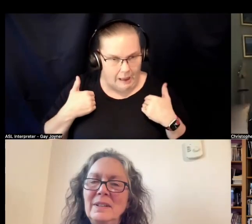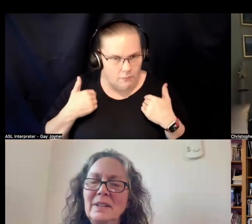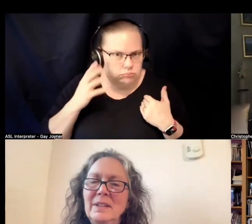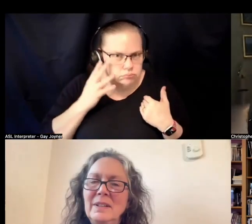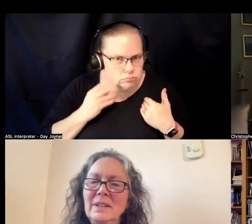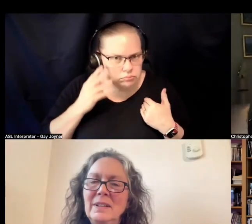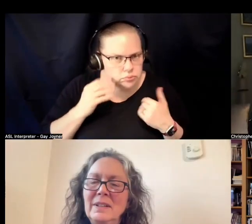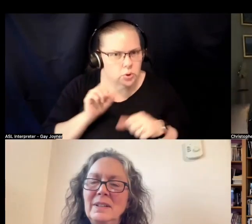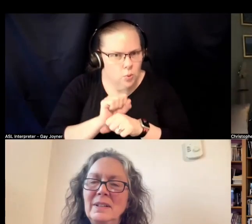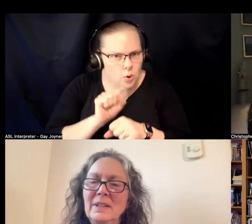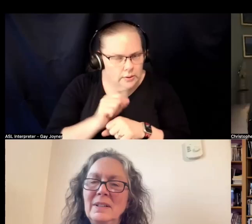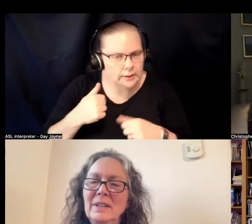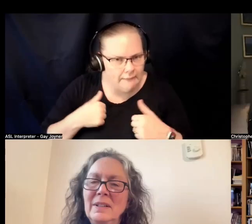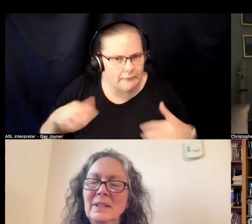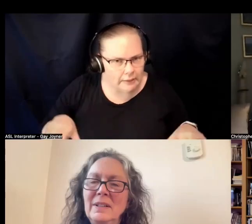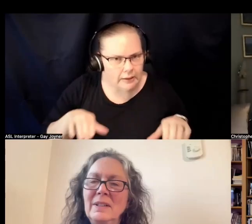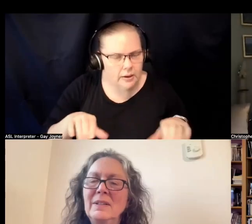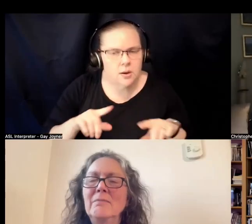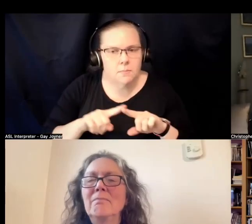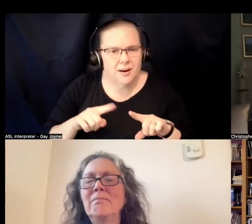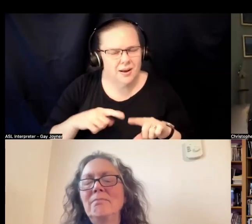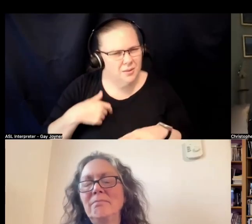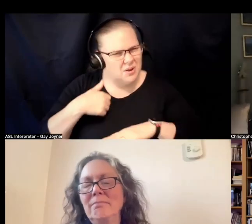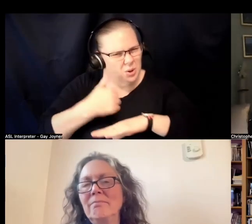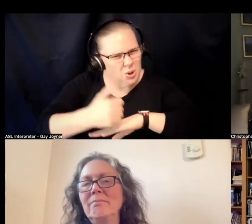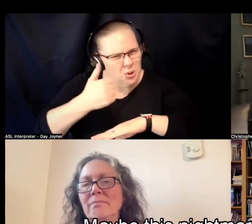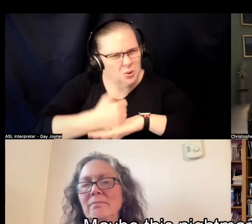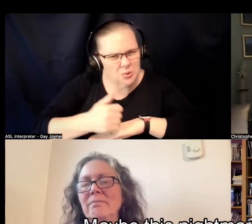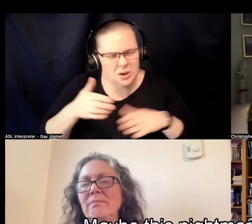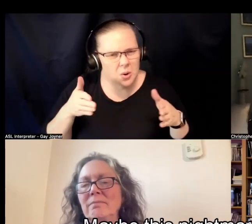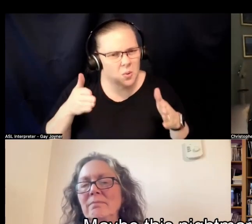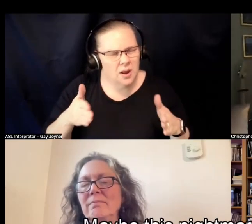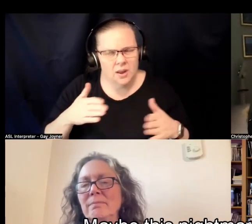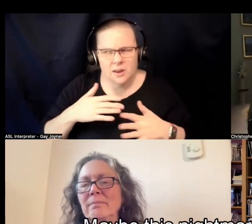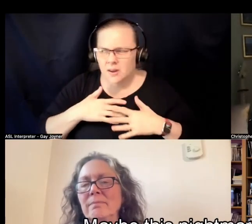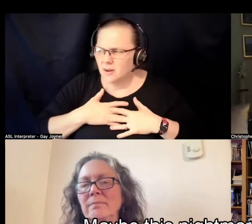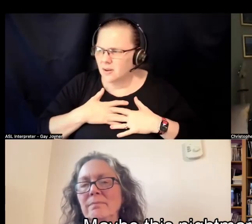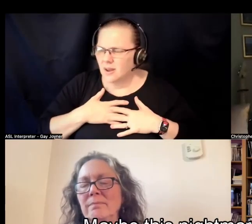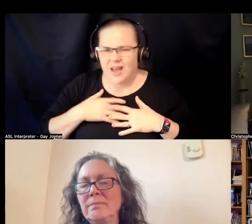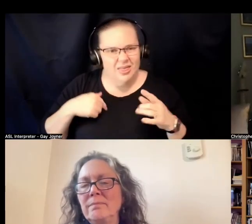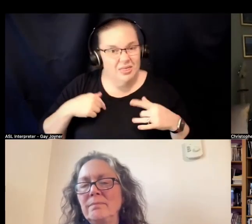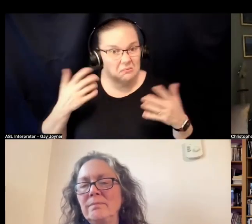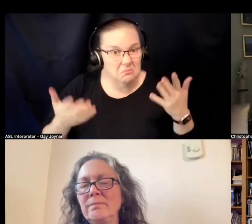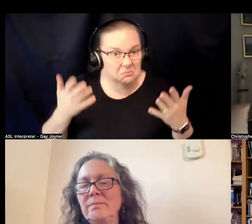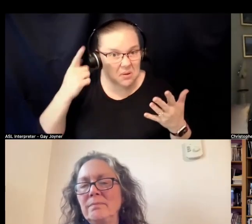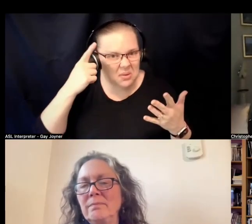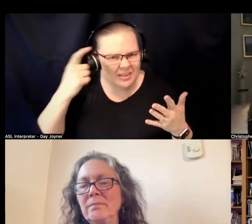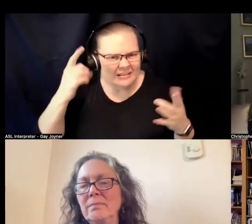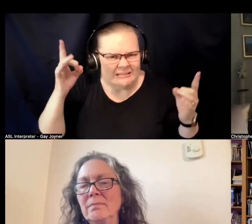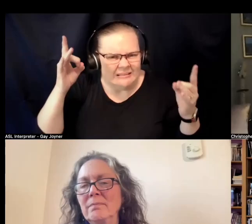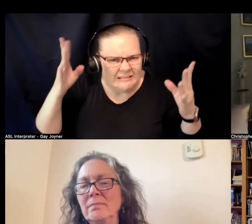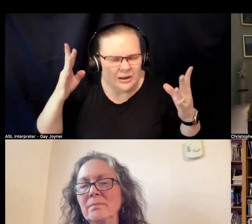have could be accused in such a way. Maybe this nightmare that I've gone through will have one good